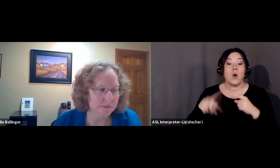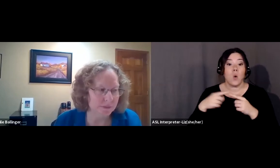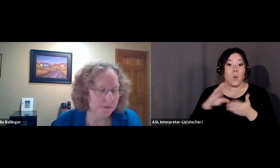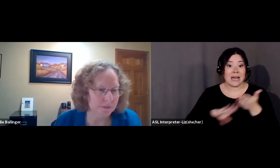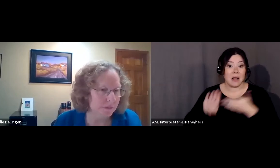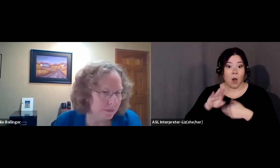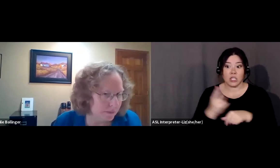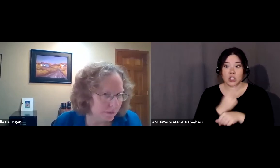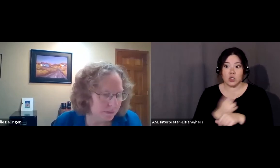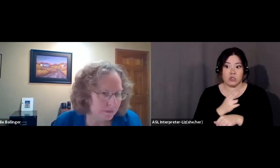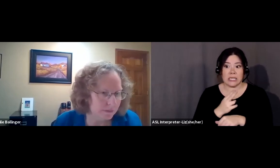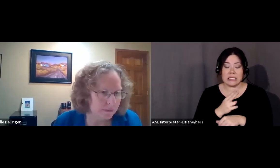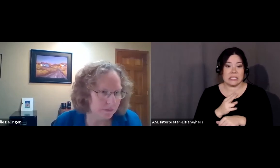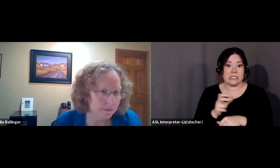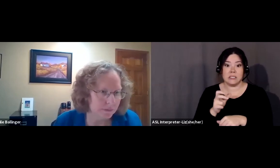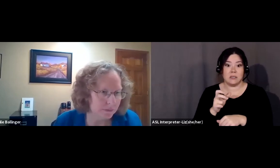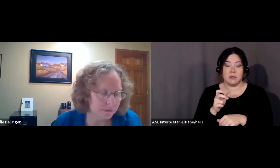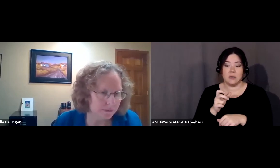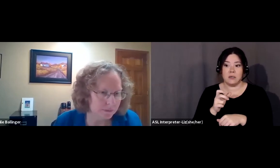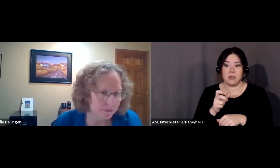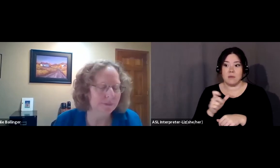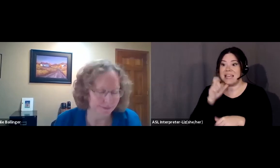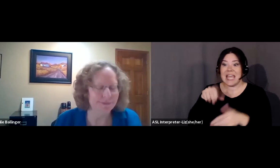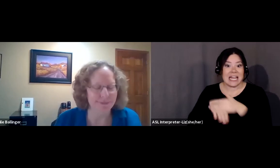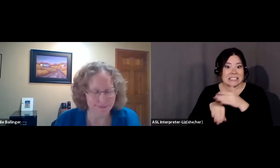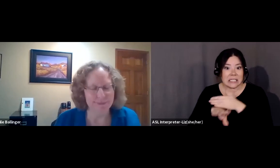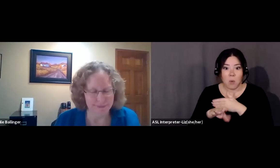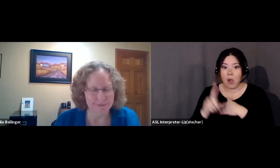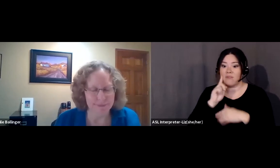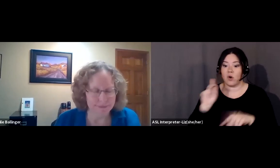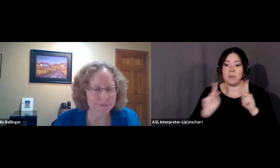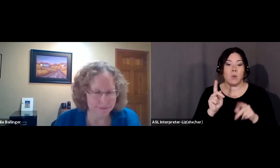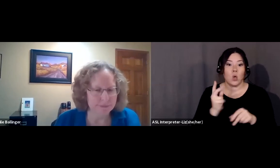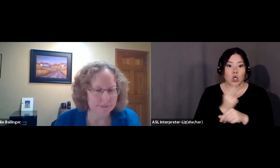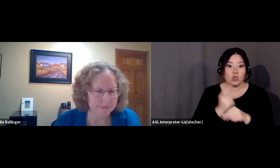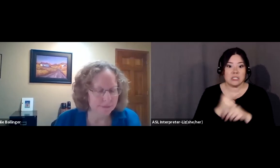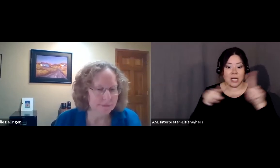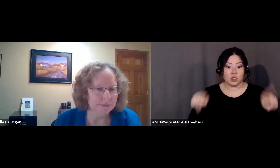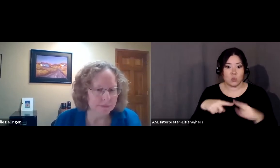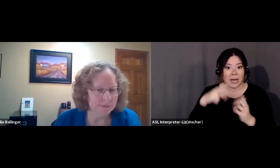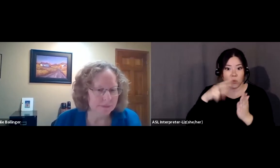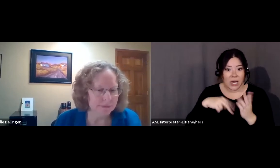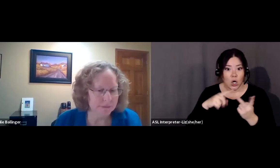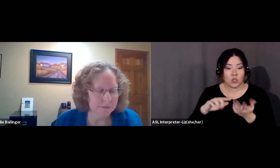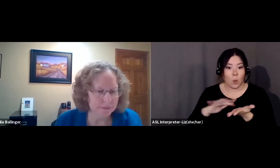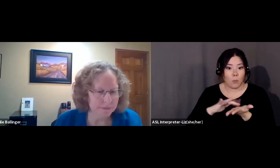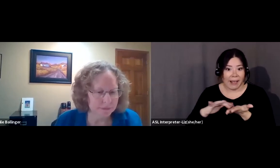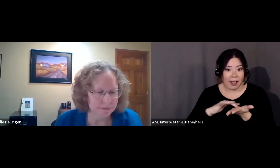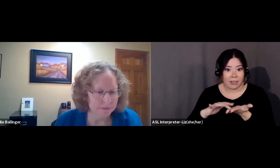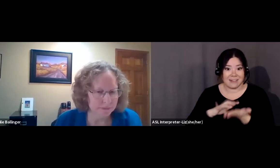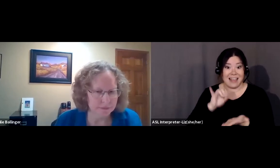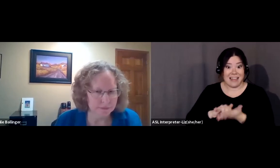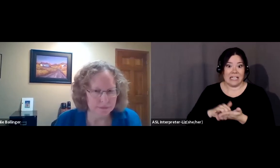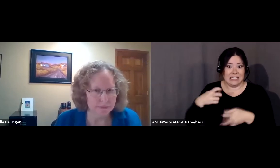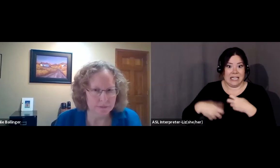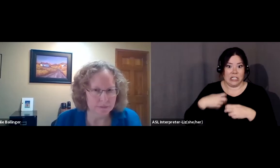inaccessible to people using screen readers or Braille is the issue and not up to the individual